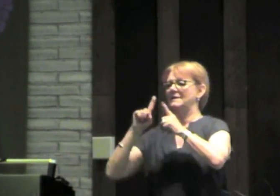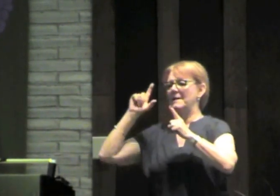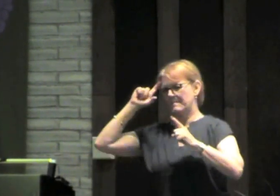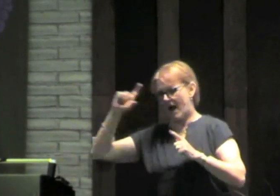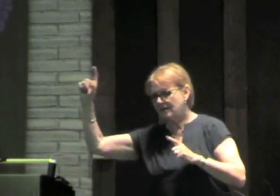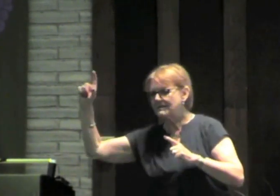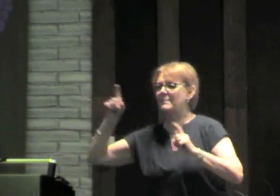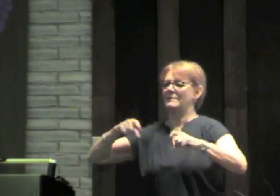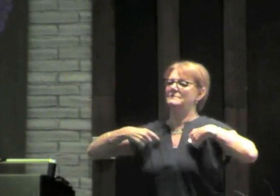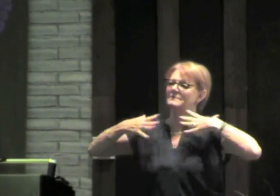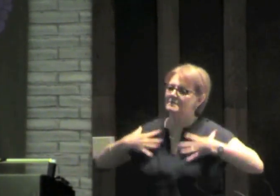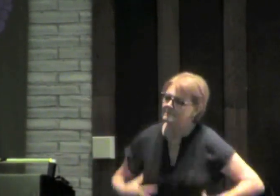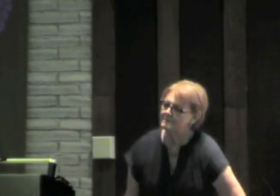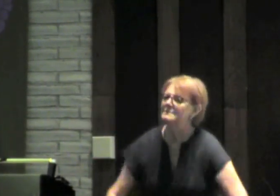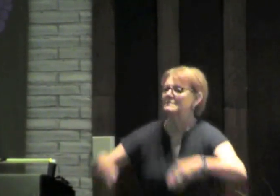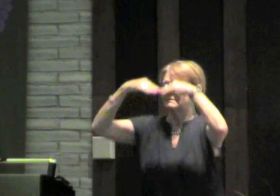to change your